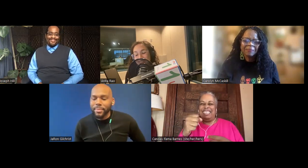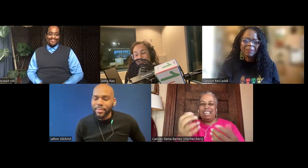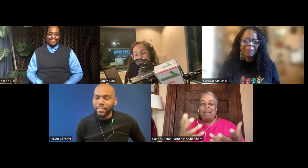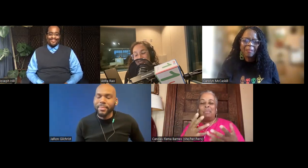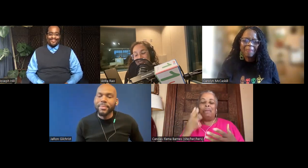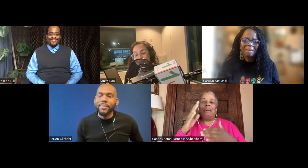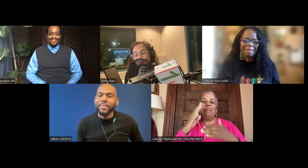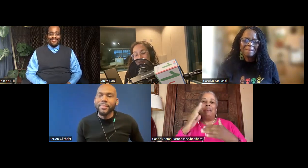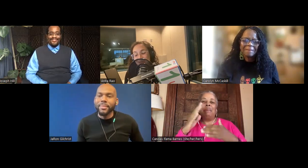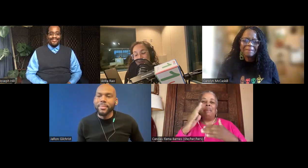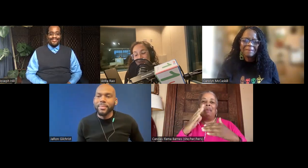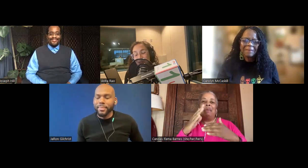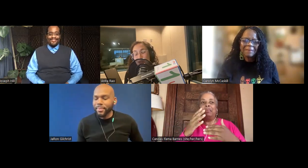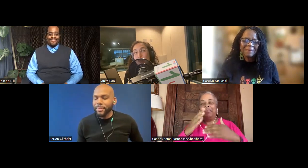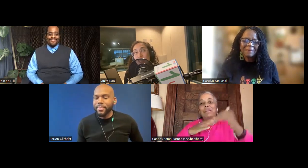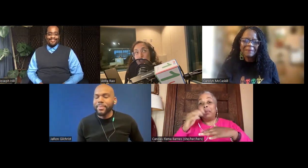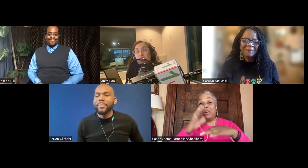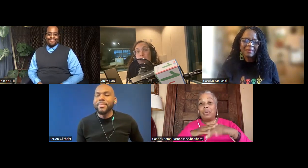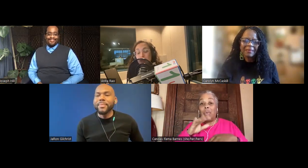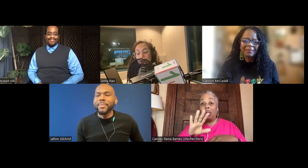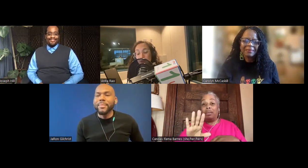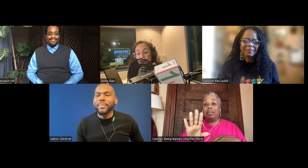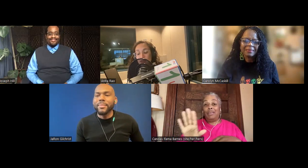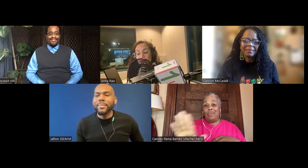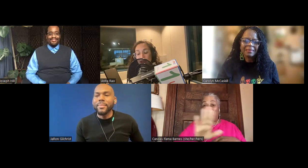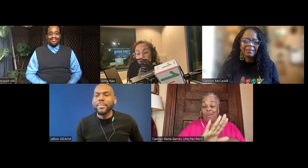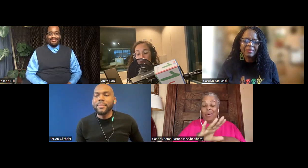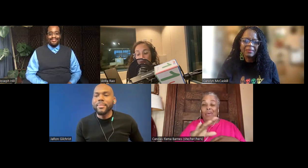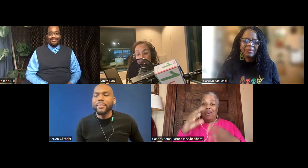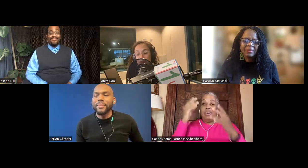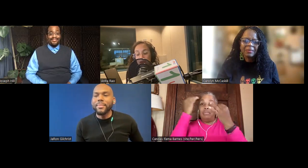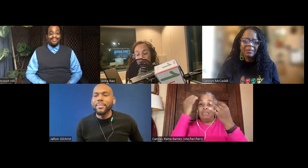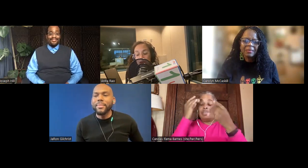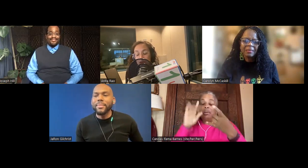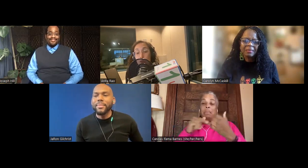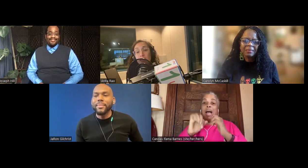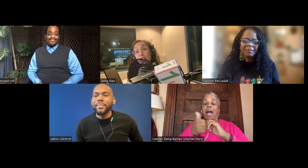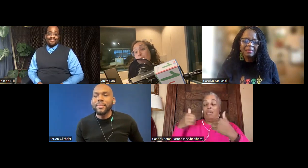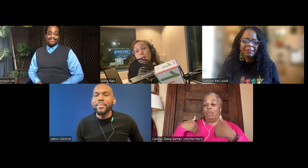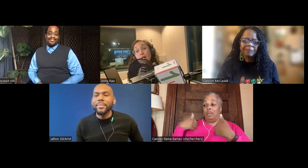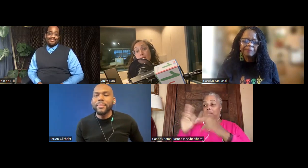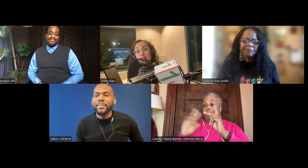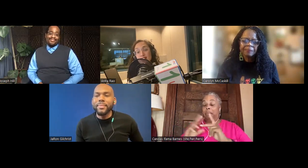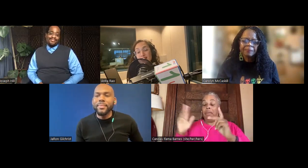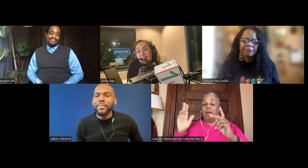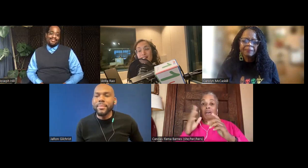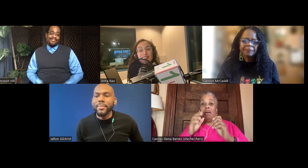on those reflections about how young folks are opening up about BASL on TikTok,